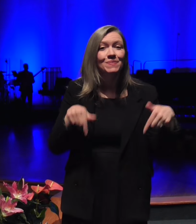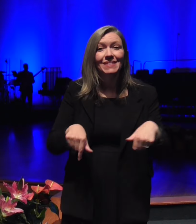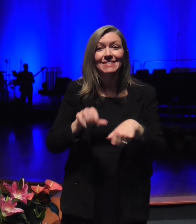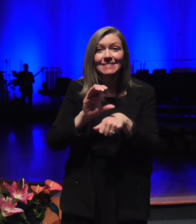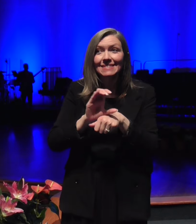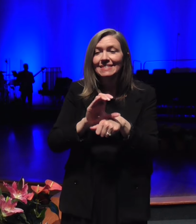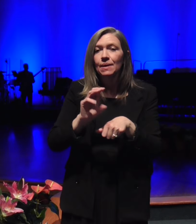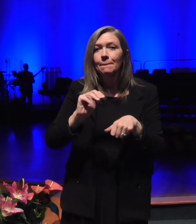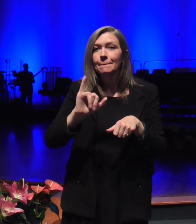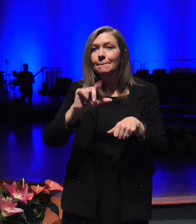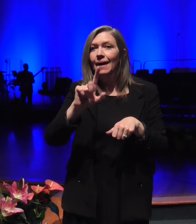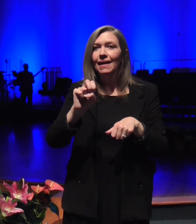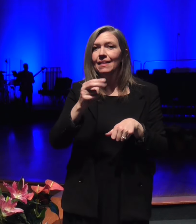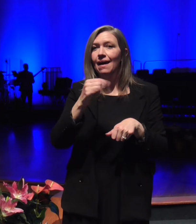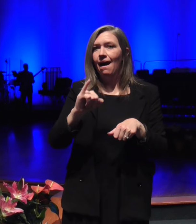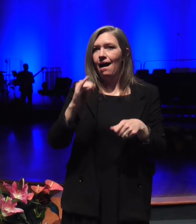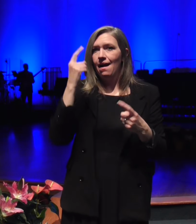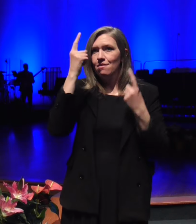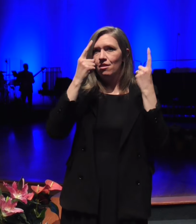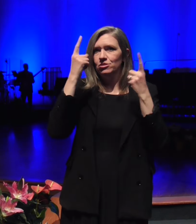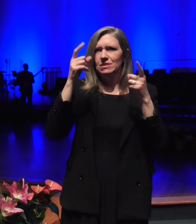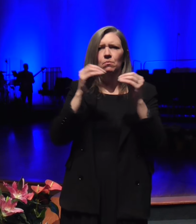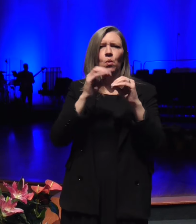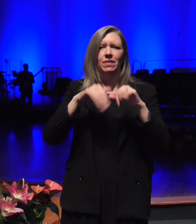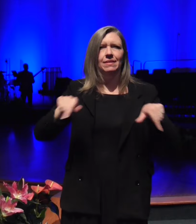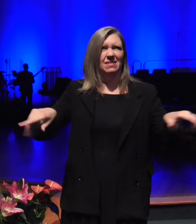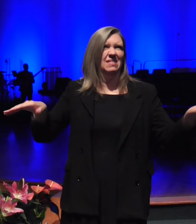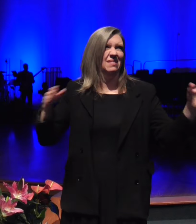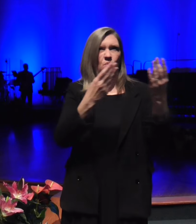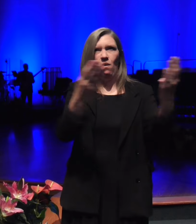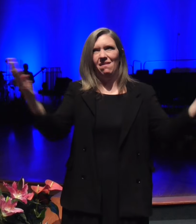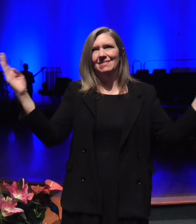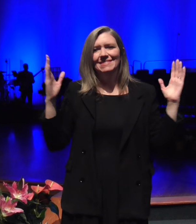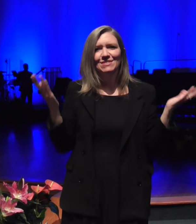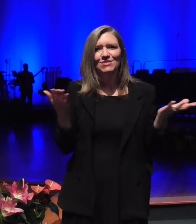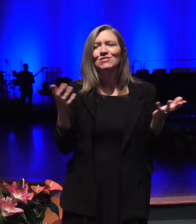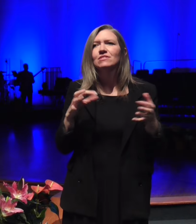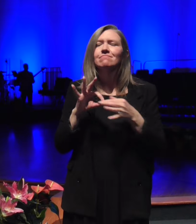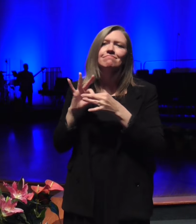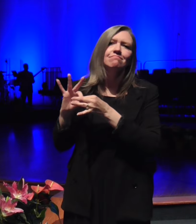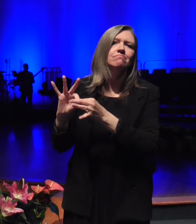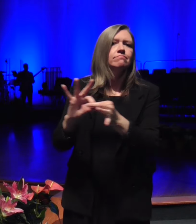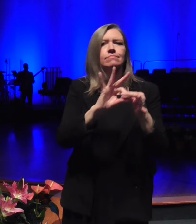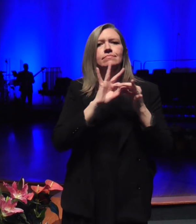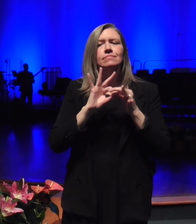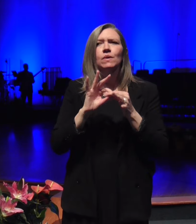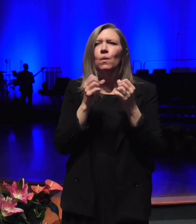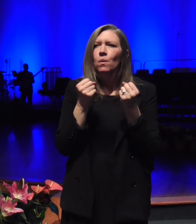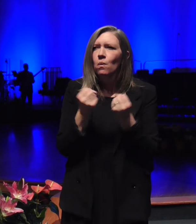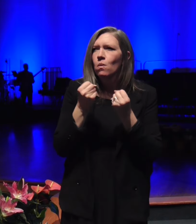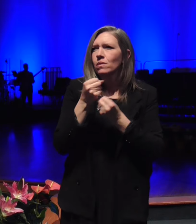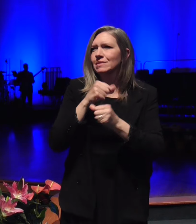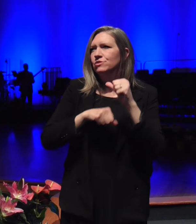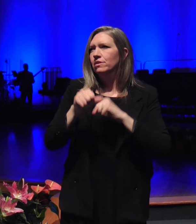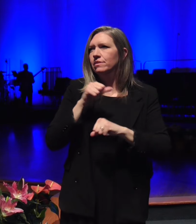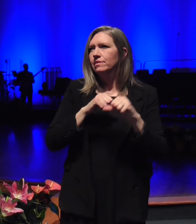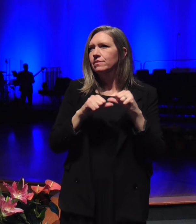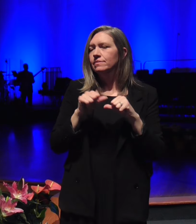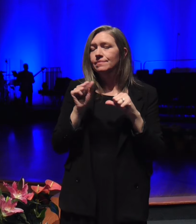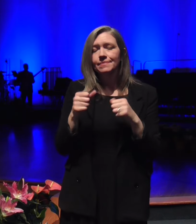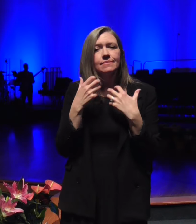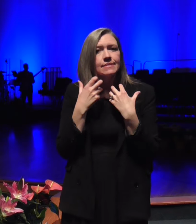know expands beyond these walls as well, let us hold one another in that healing space,